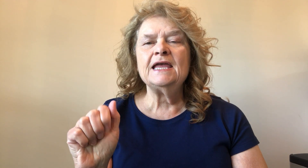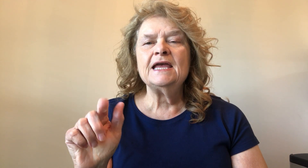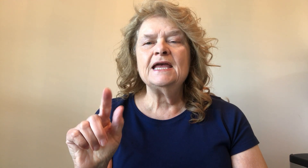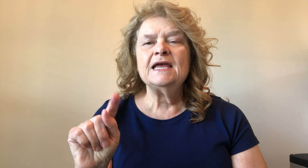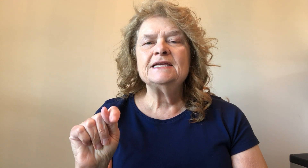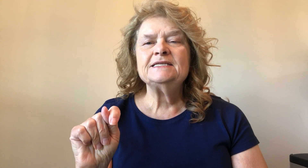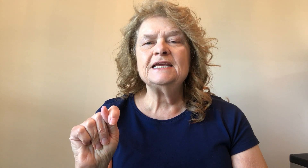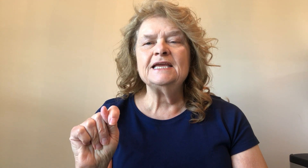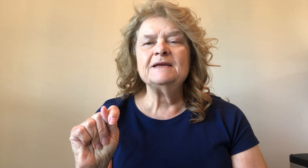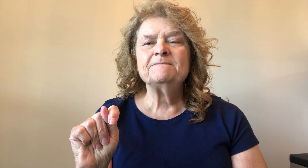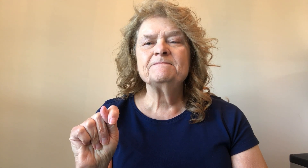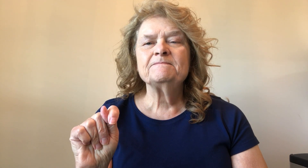B-O-A-T.